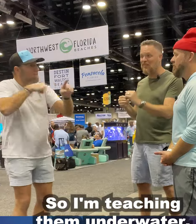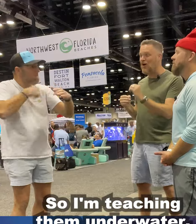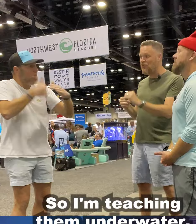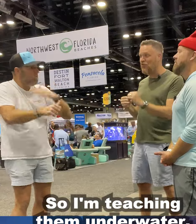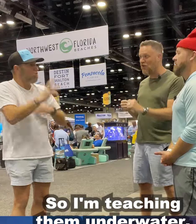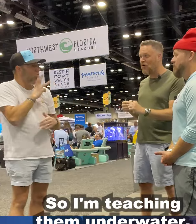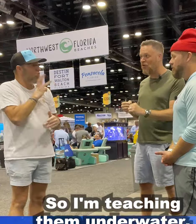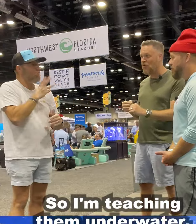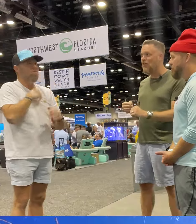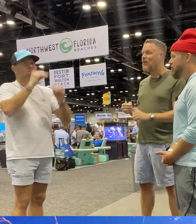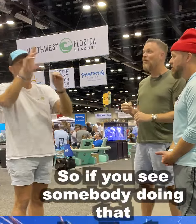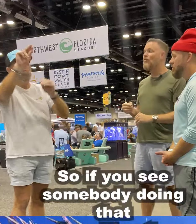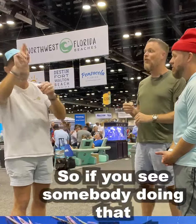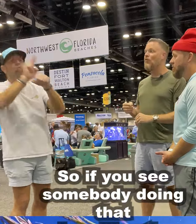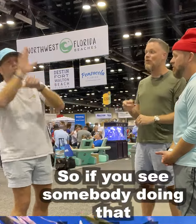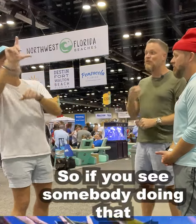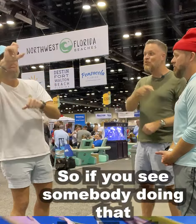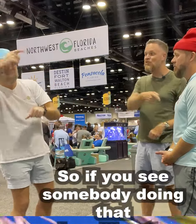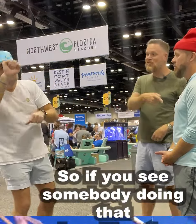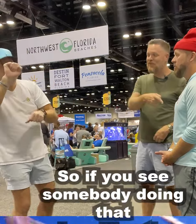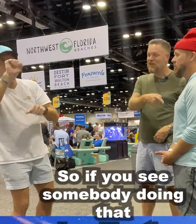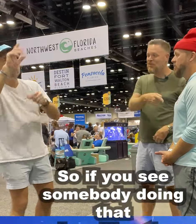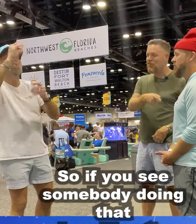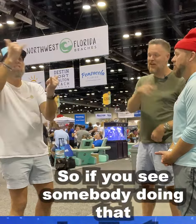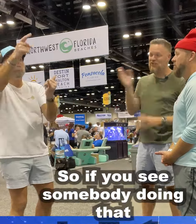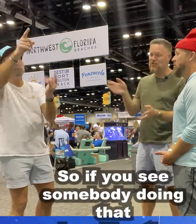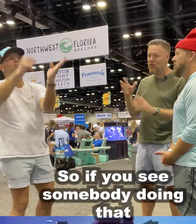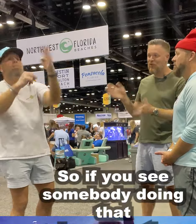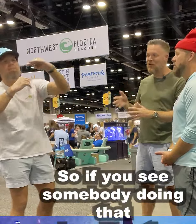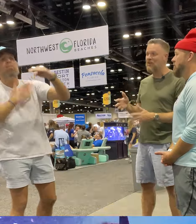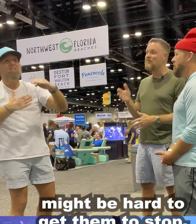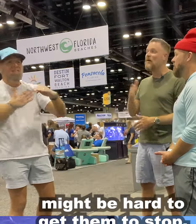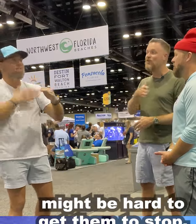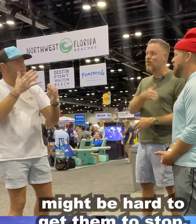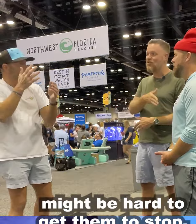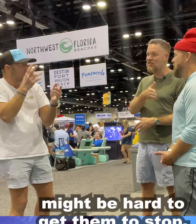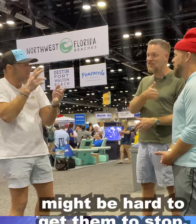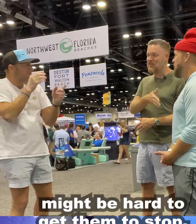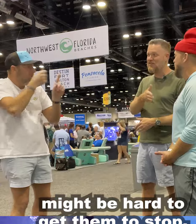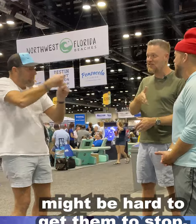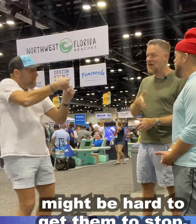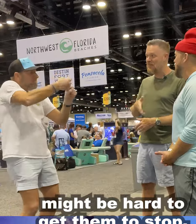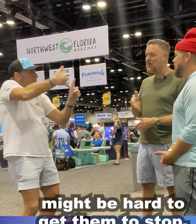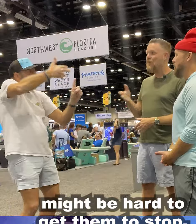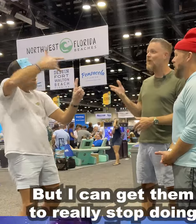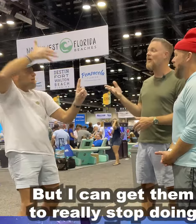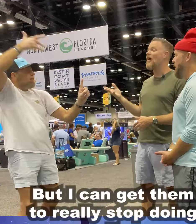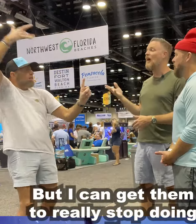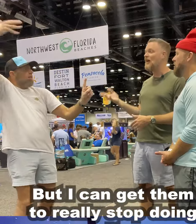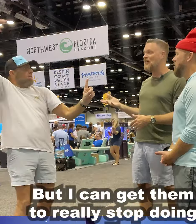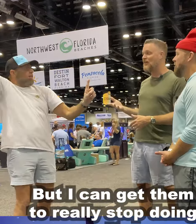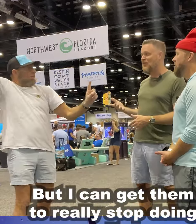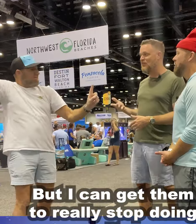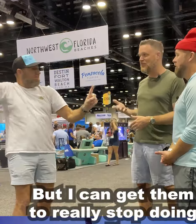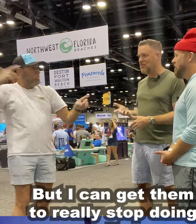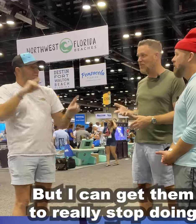underwater. So if you see somebody doing that and sculling them, it might be hard to get them to stop. Right. But I can get them to